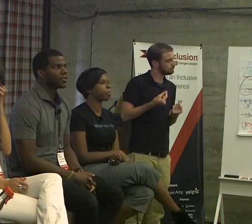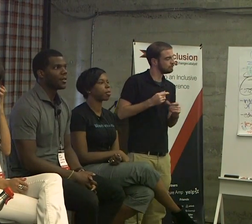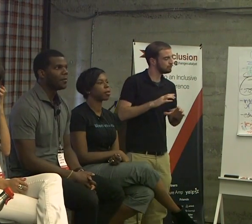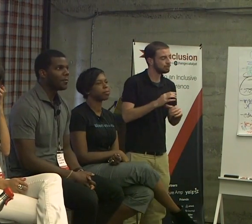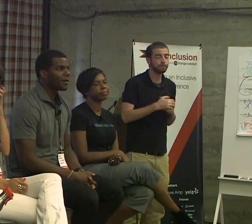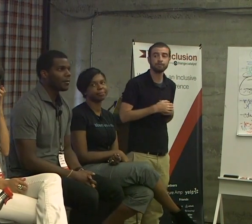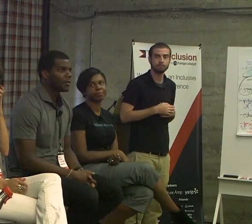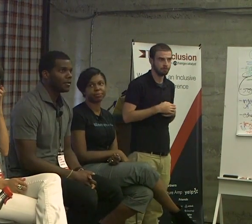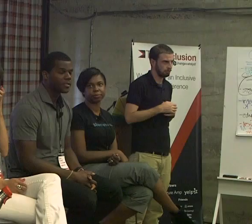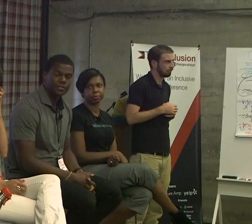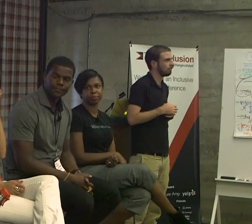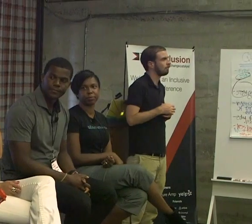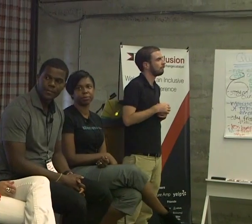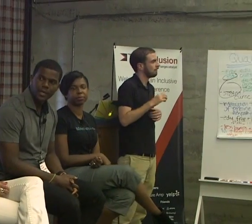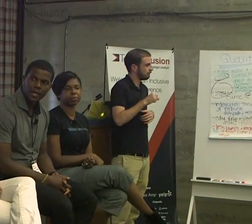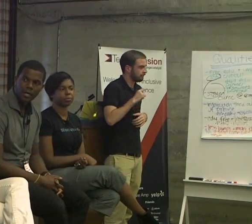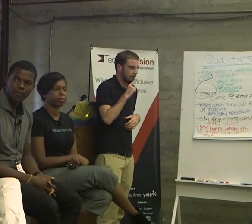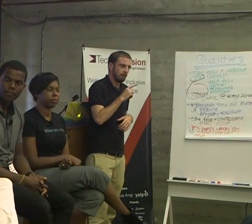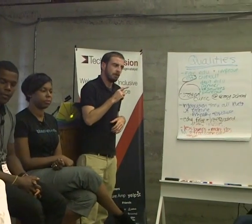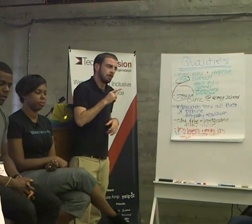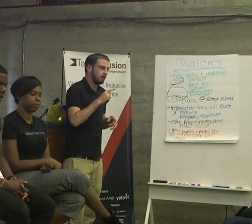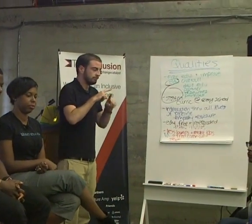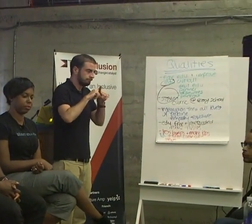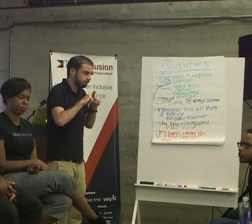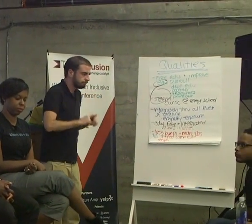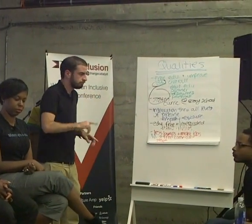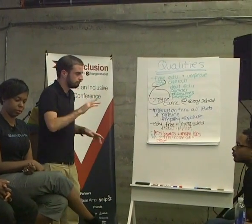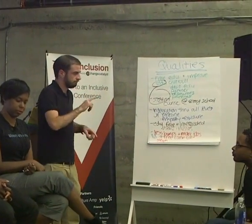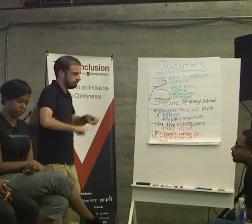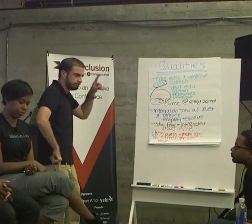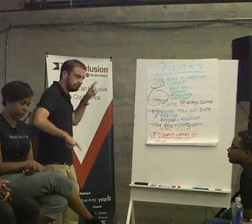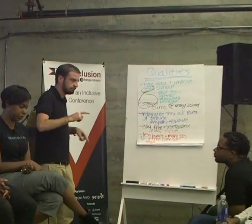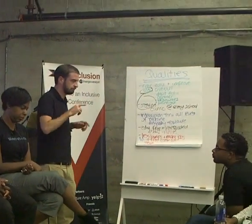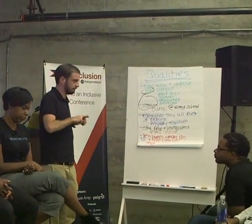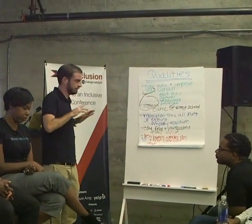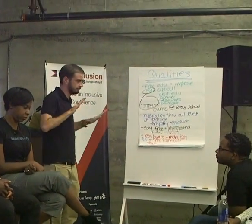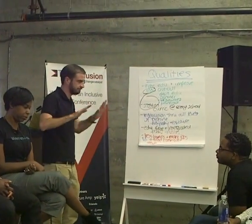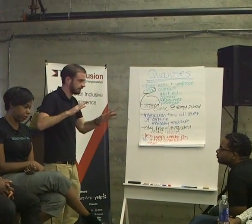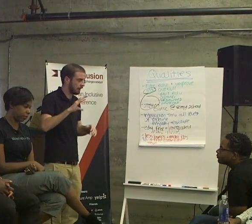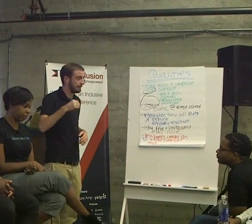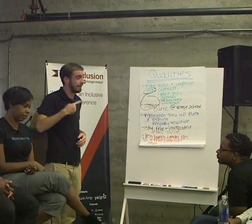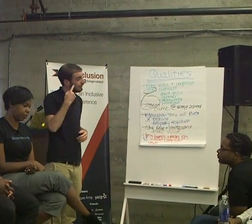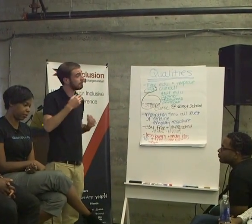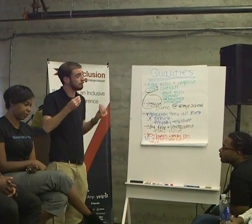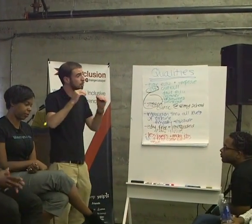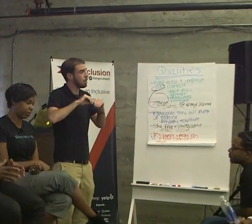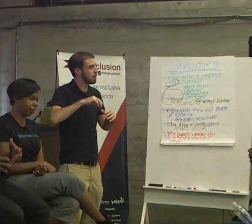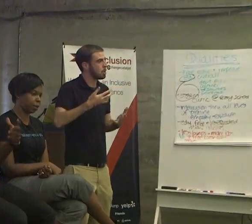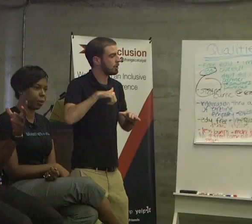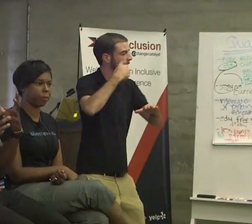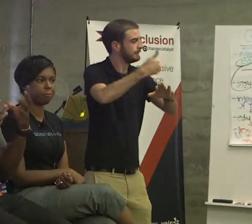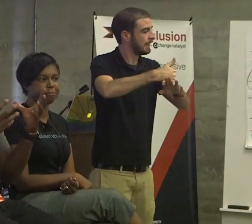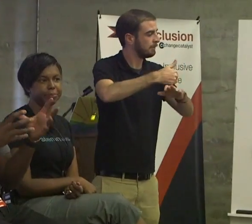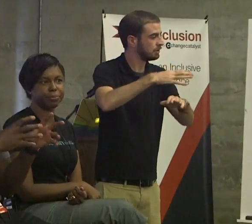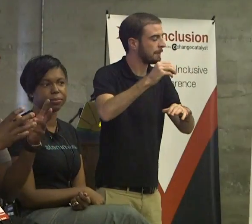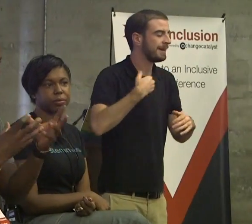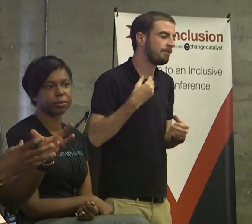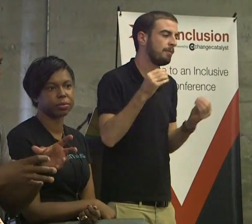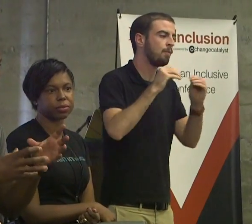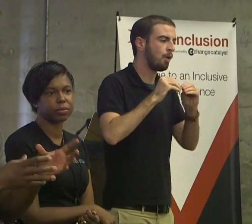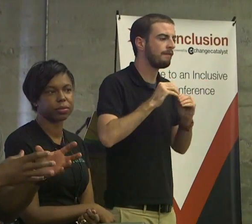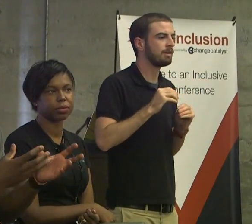It's such a company by company decision. I think the more established companies have more of a